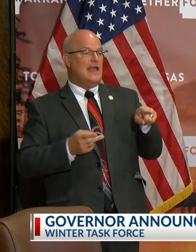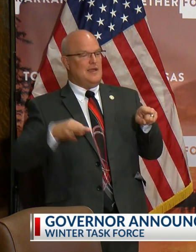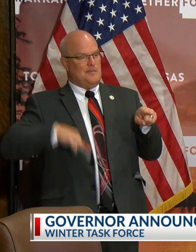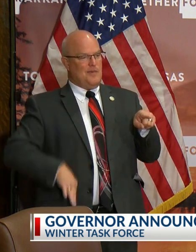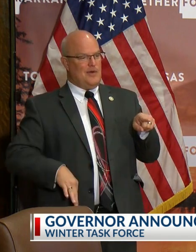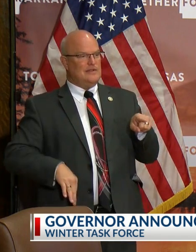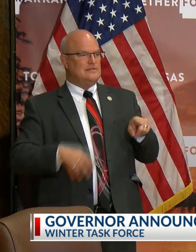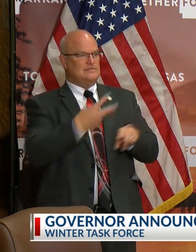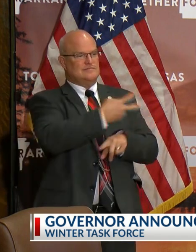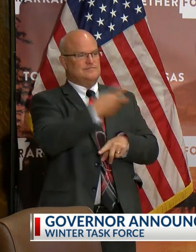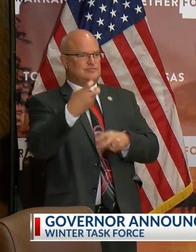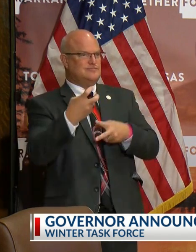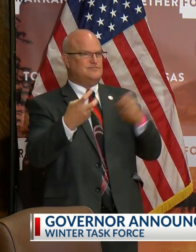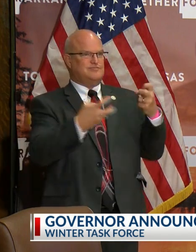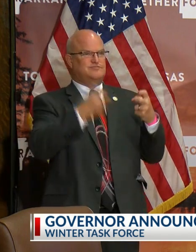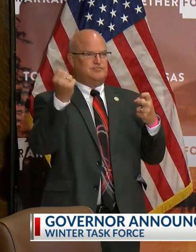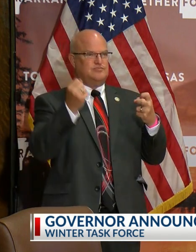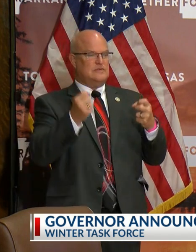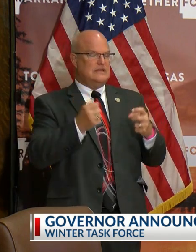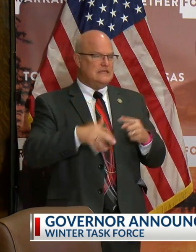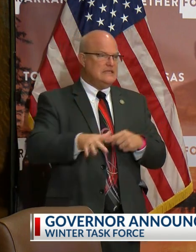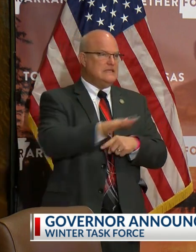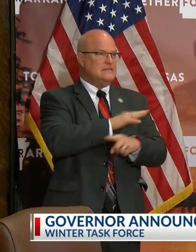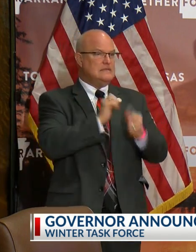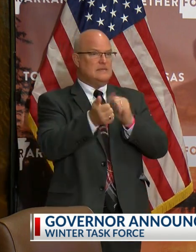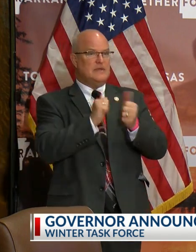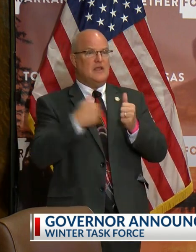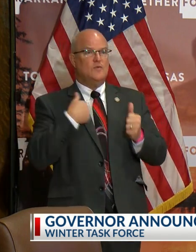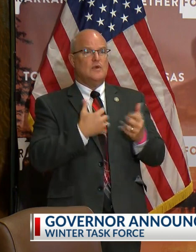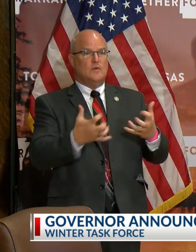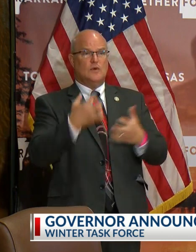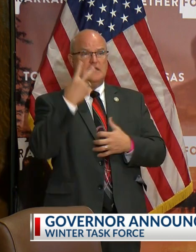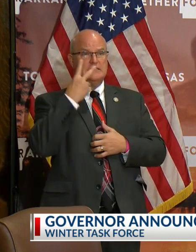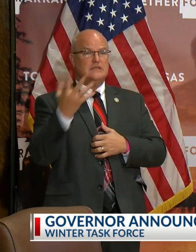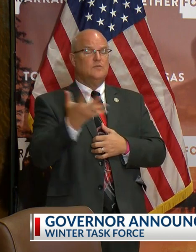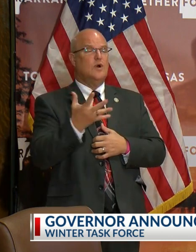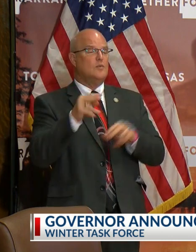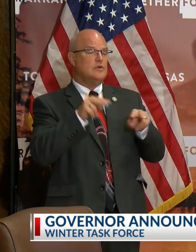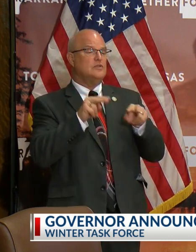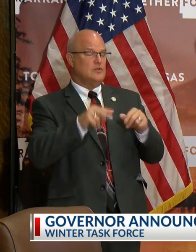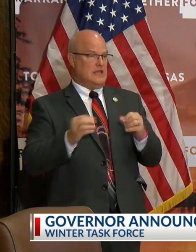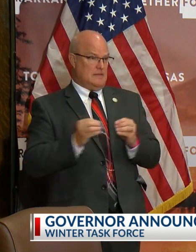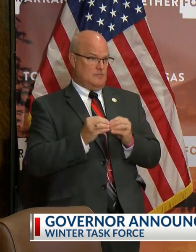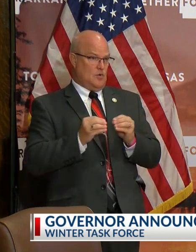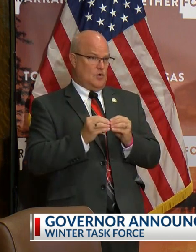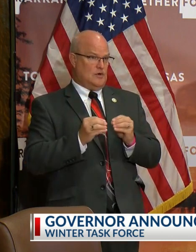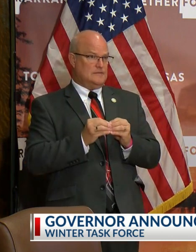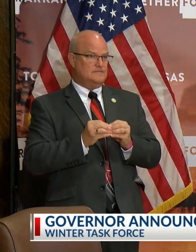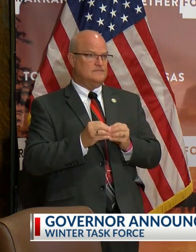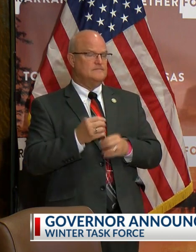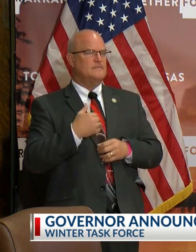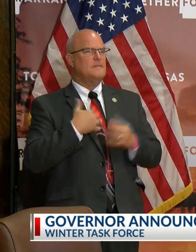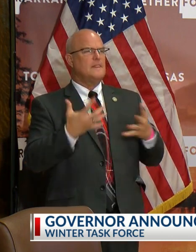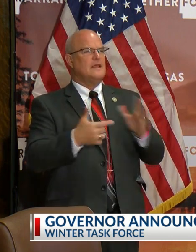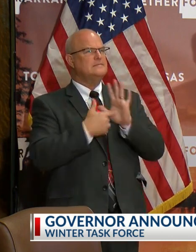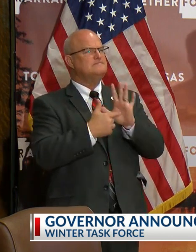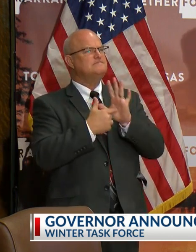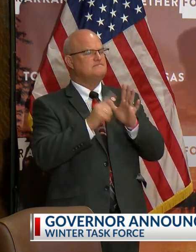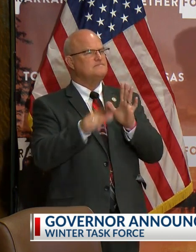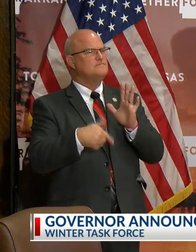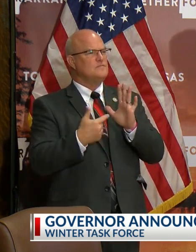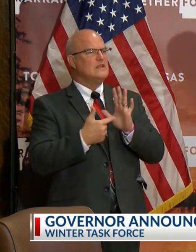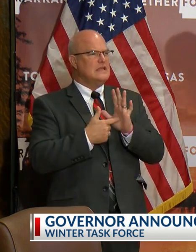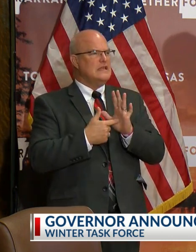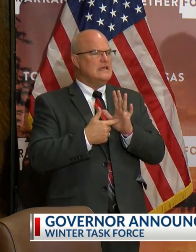So it's a very competitive environment, and we want to see what we can look at further. I want to illustrate this